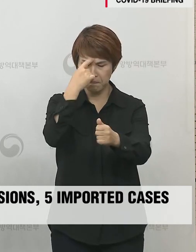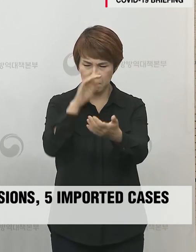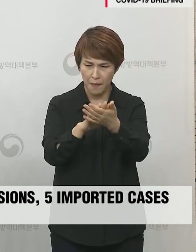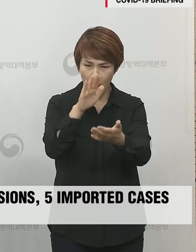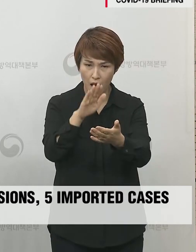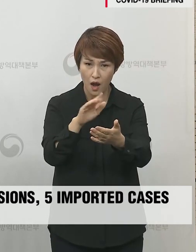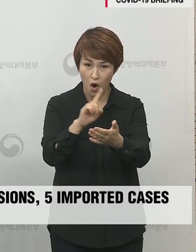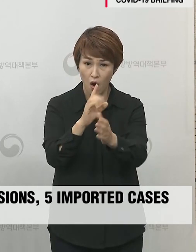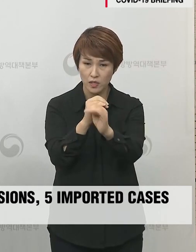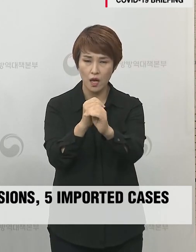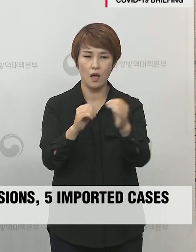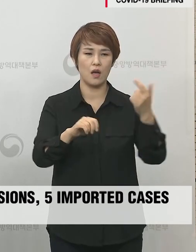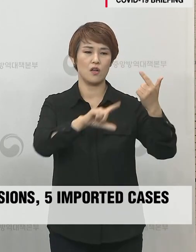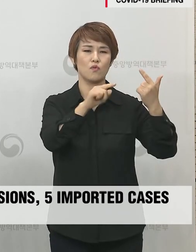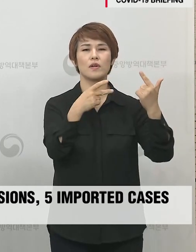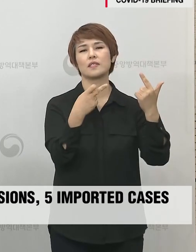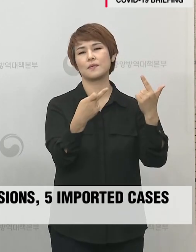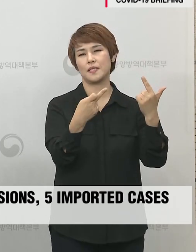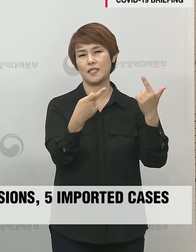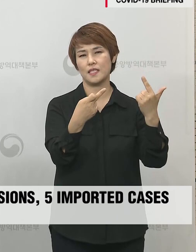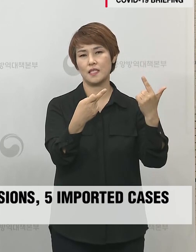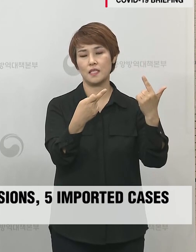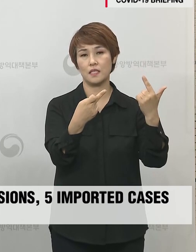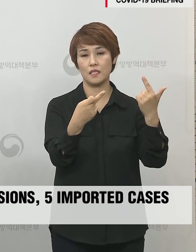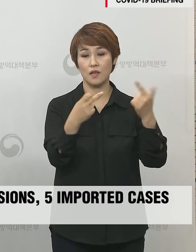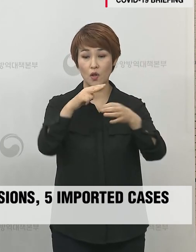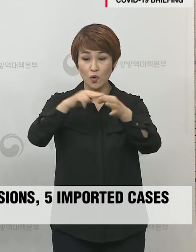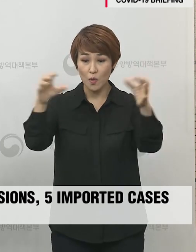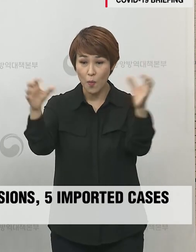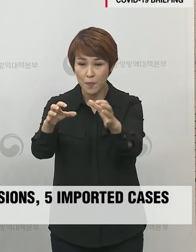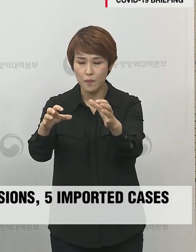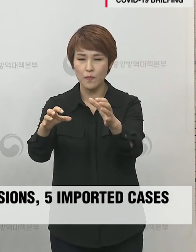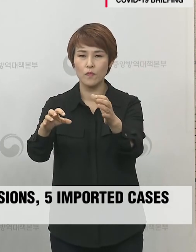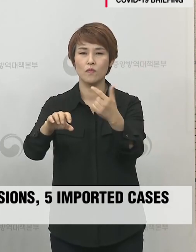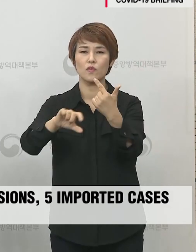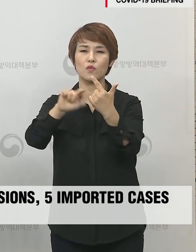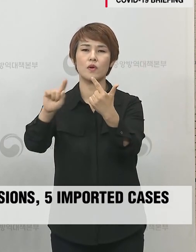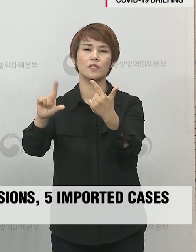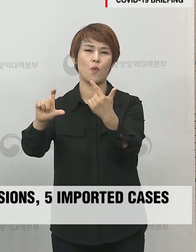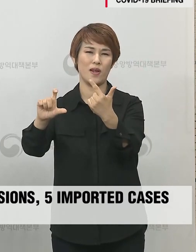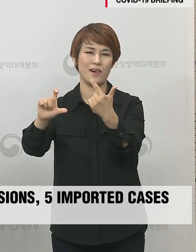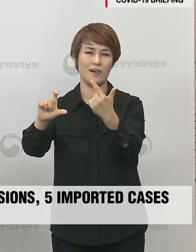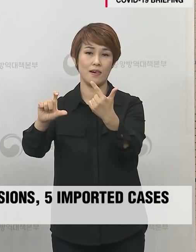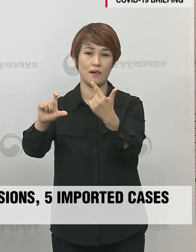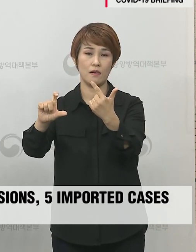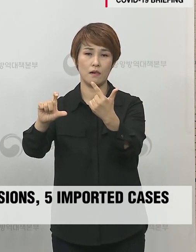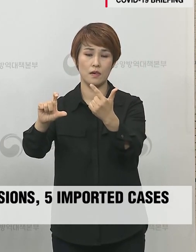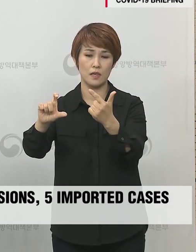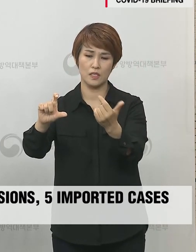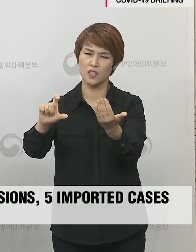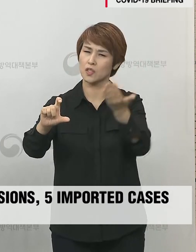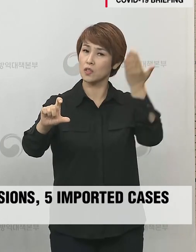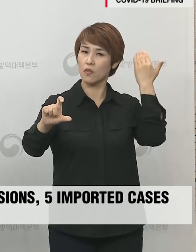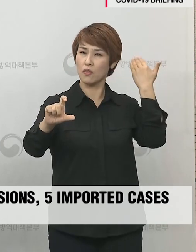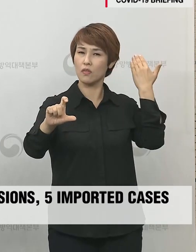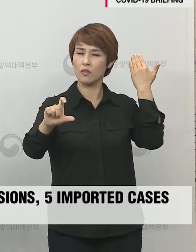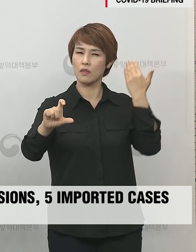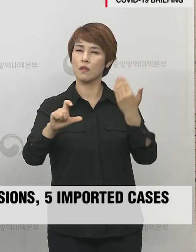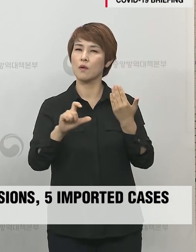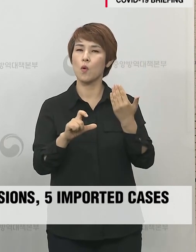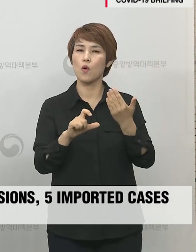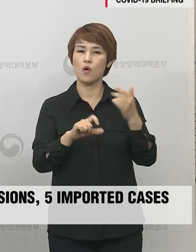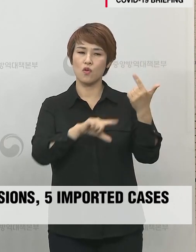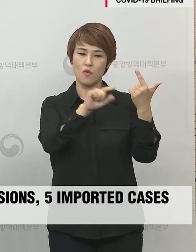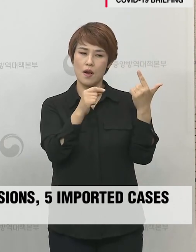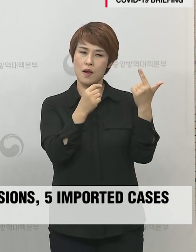we have identified that June 12th was the first day of the first identification